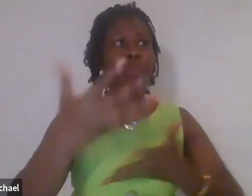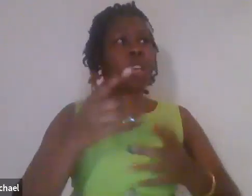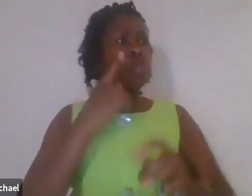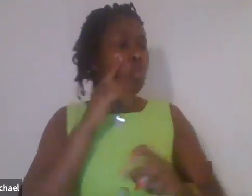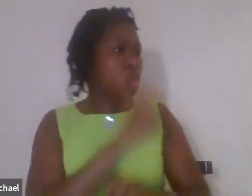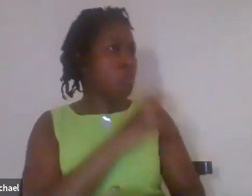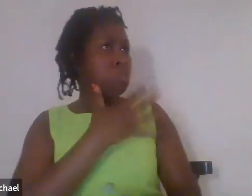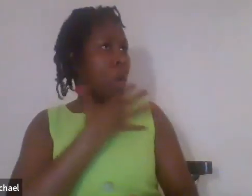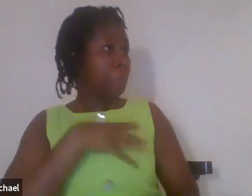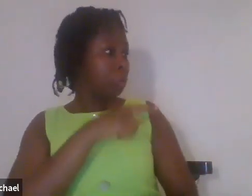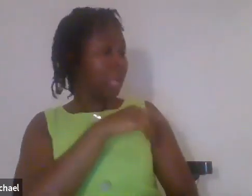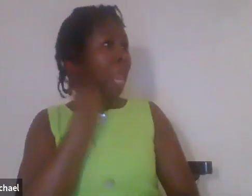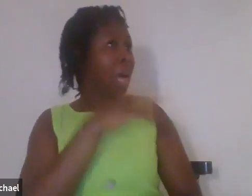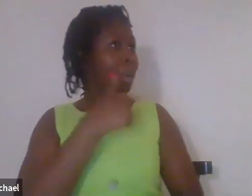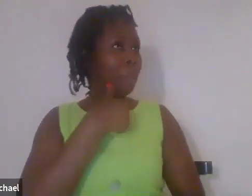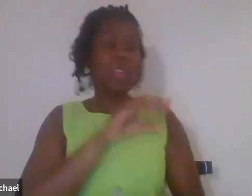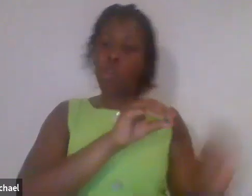You need to interact with people.